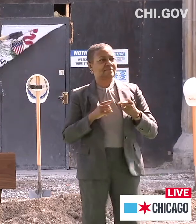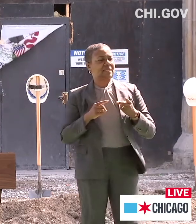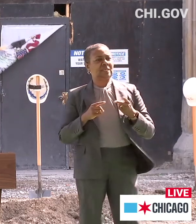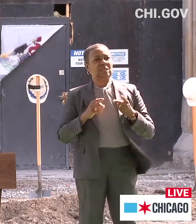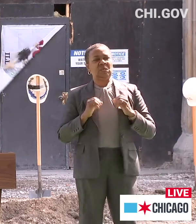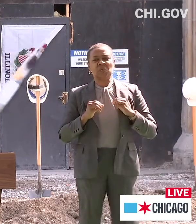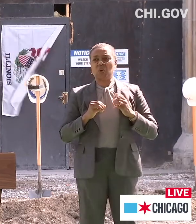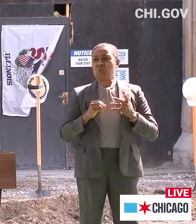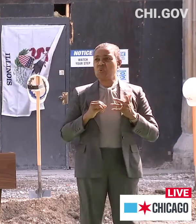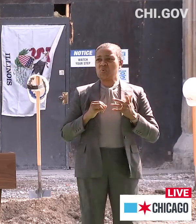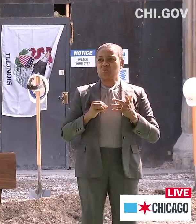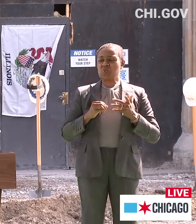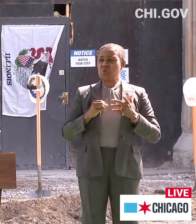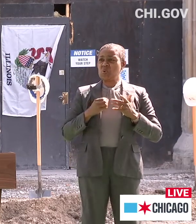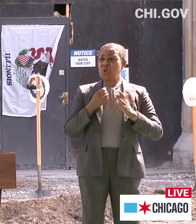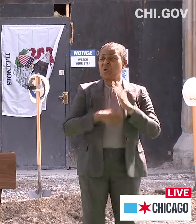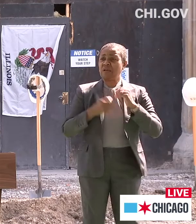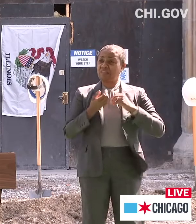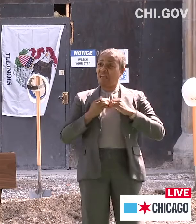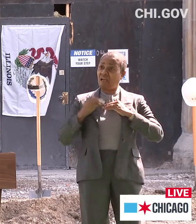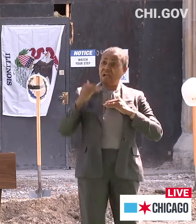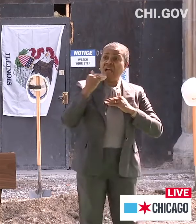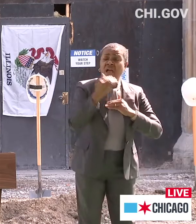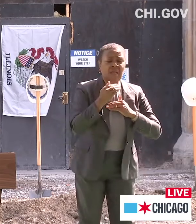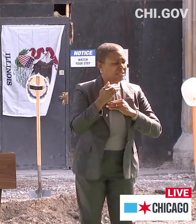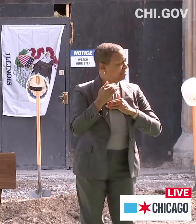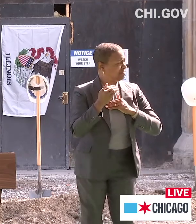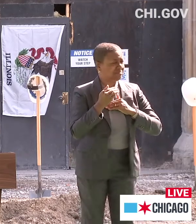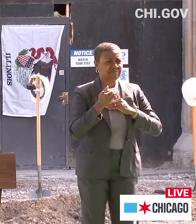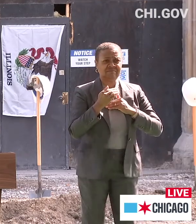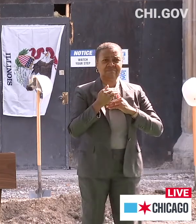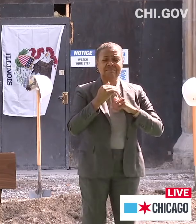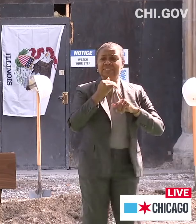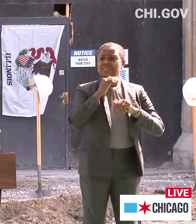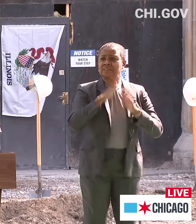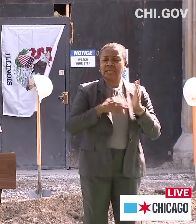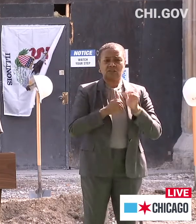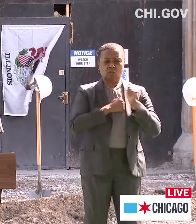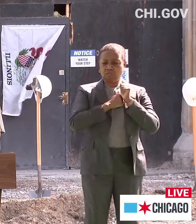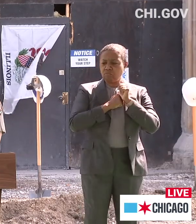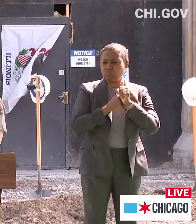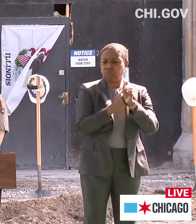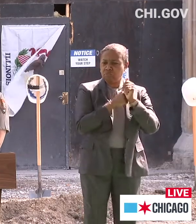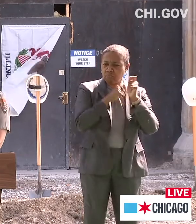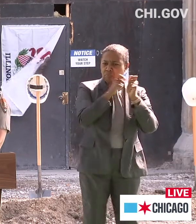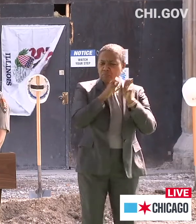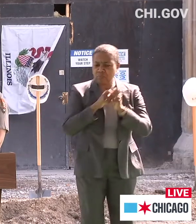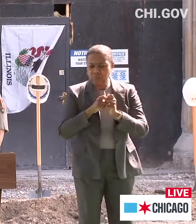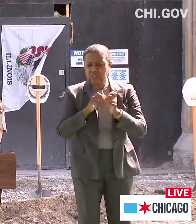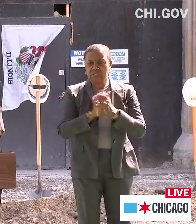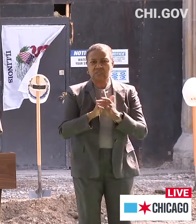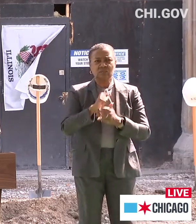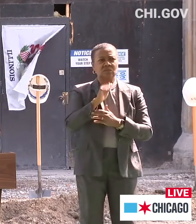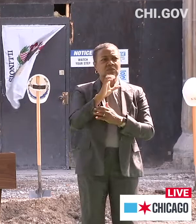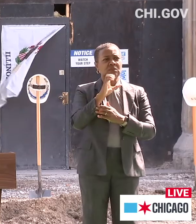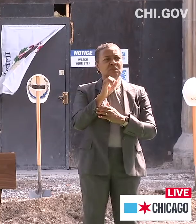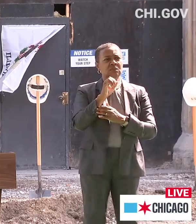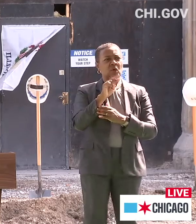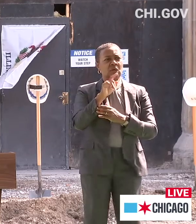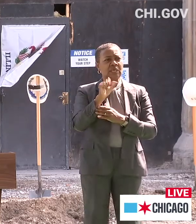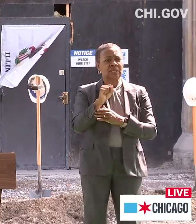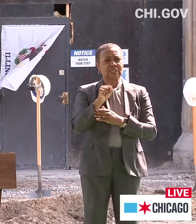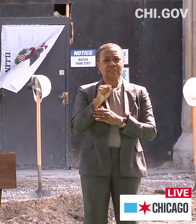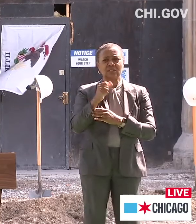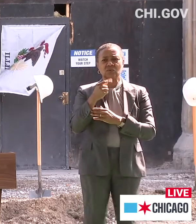no major cost overruns. We're on schedule, so that speaks volumes to Cornelius Griggs and his team at